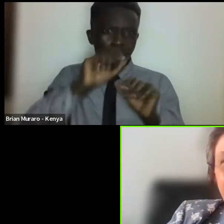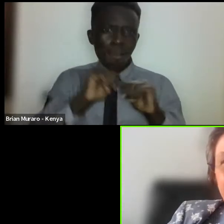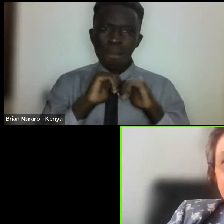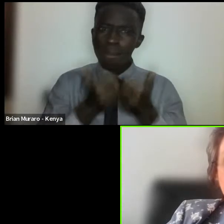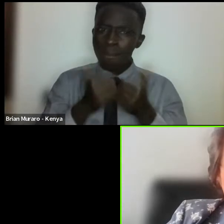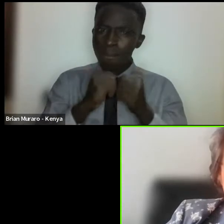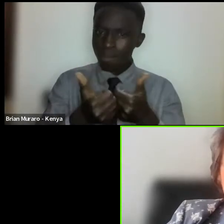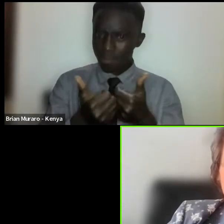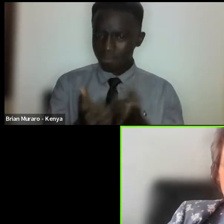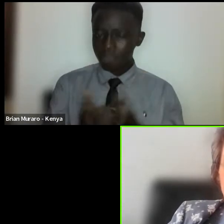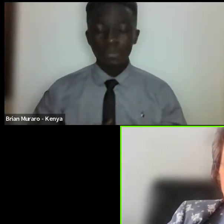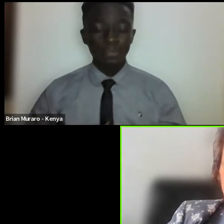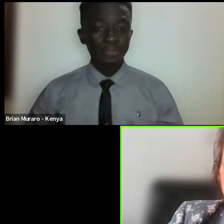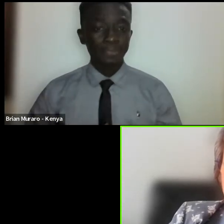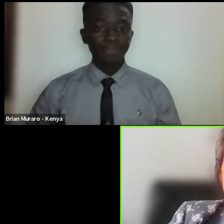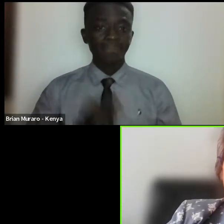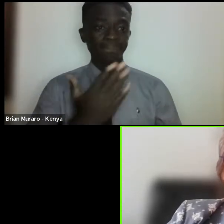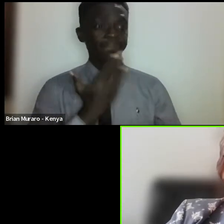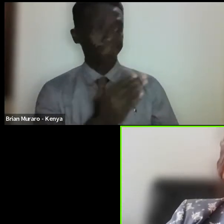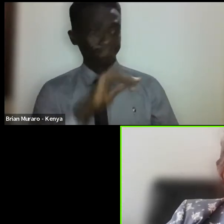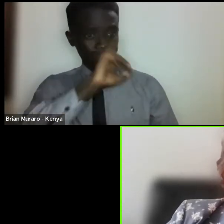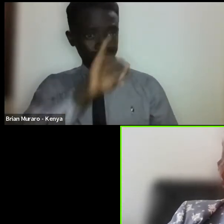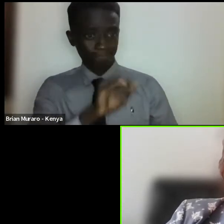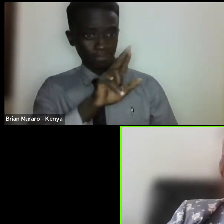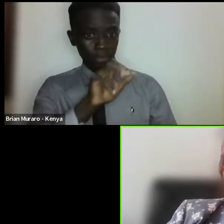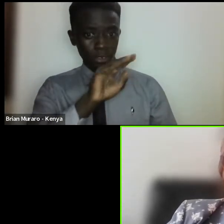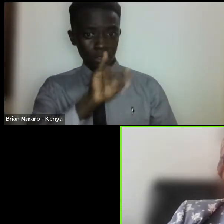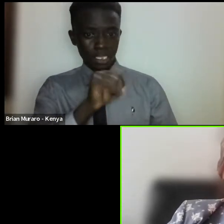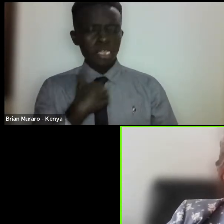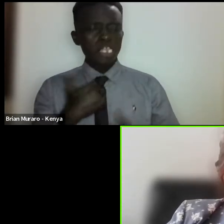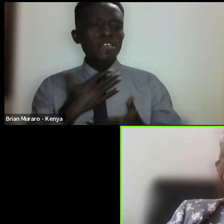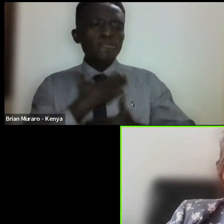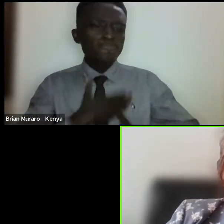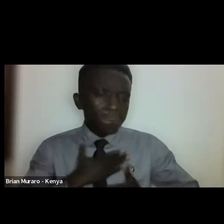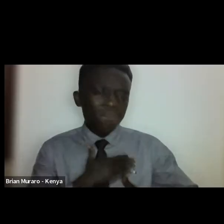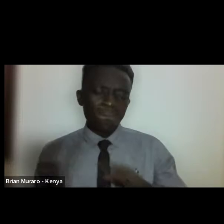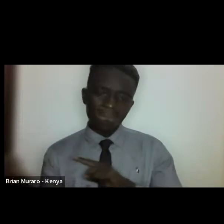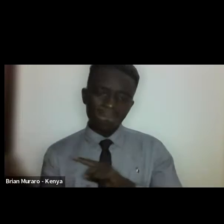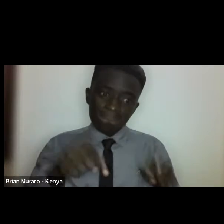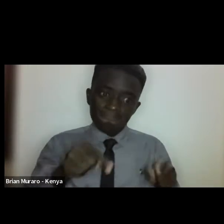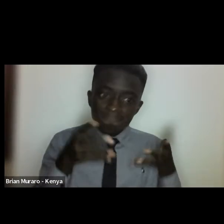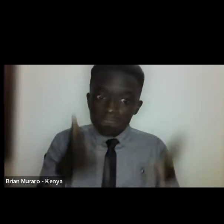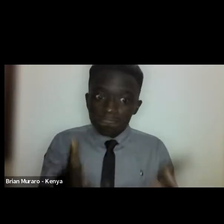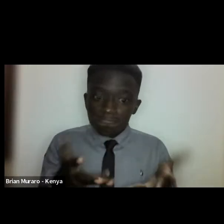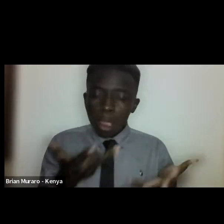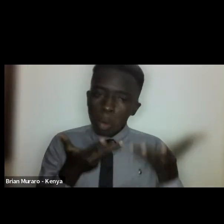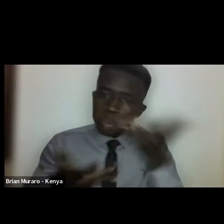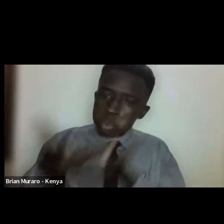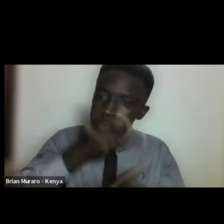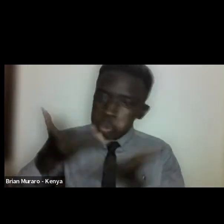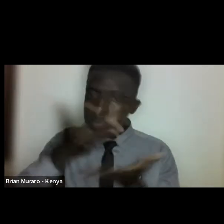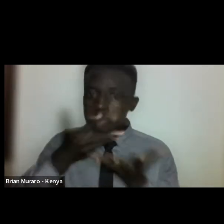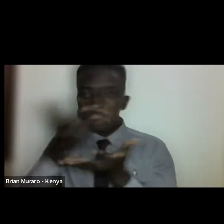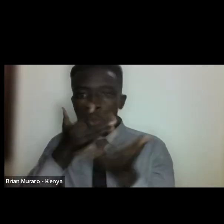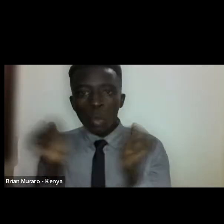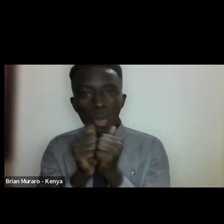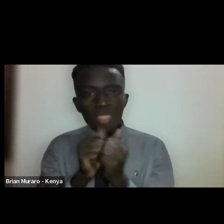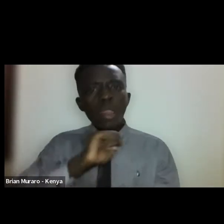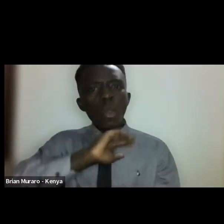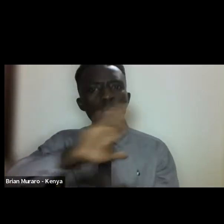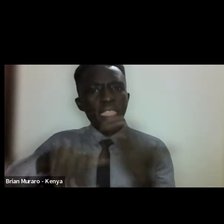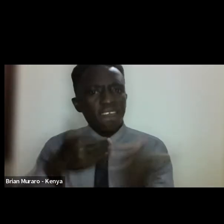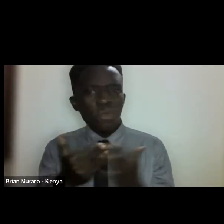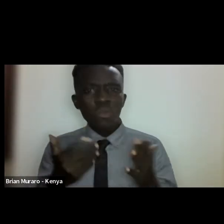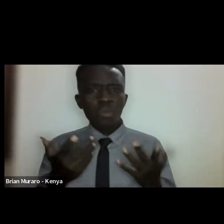Jeremy. And it's a pleasure to be here today and to share with everyone what we can do in